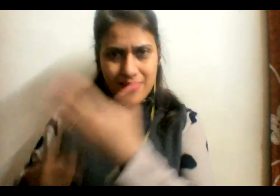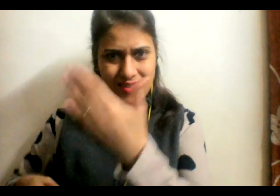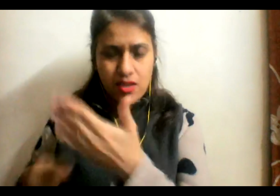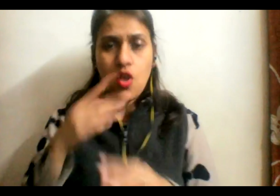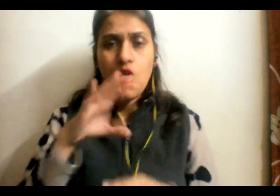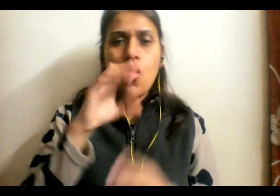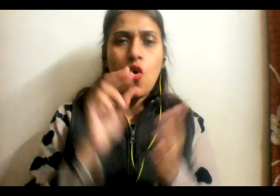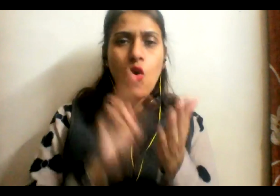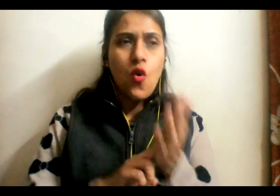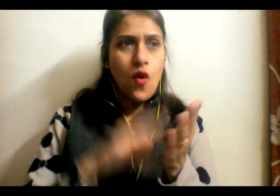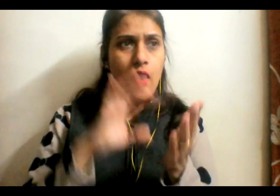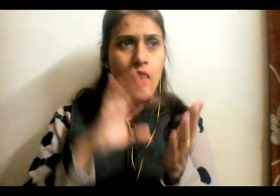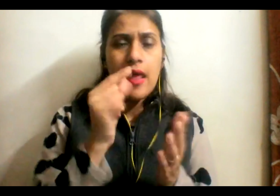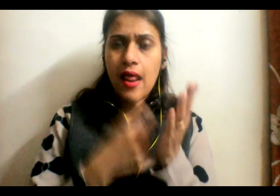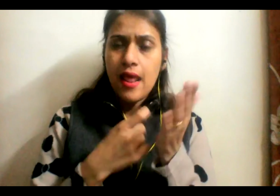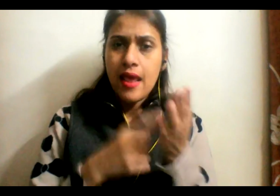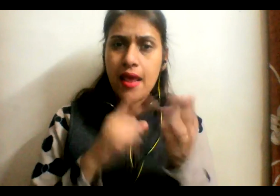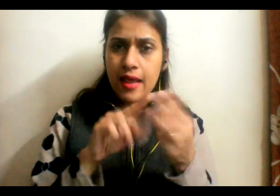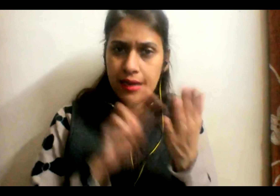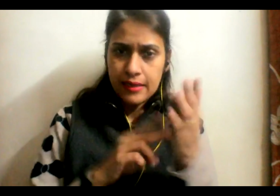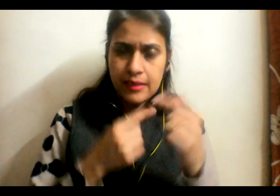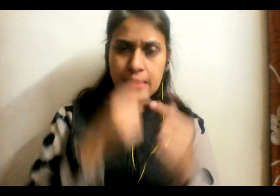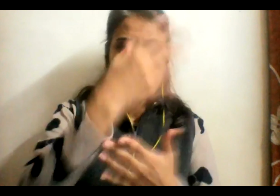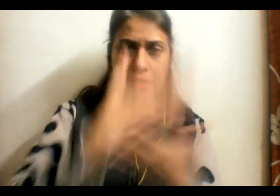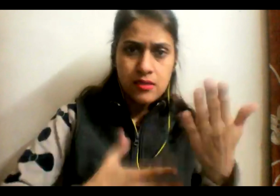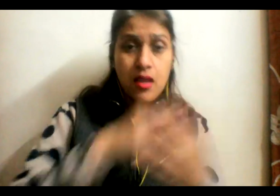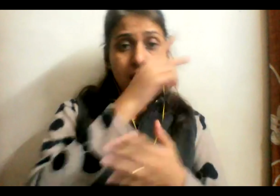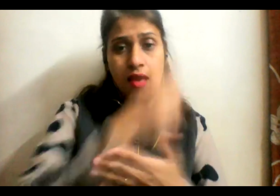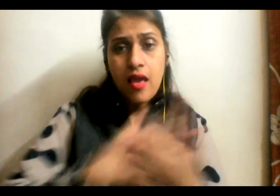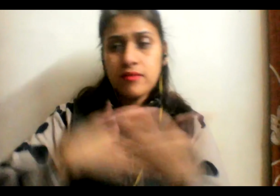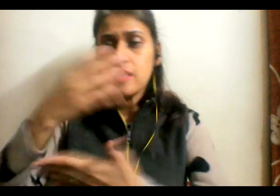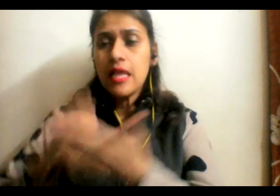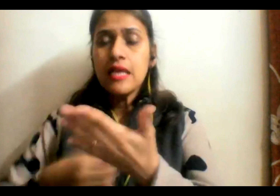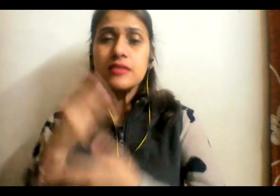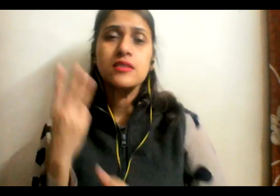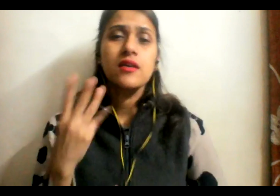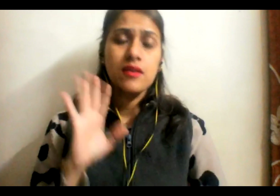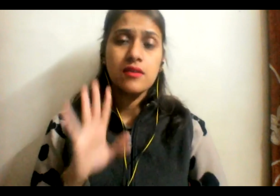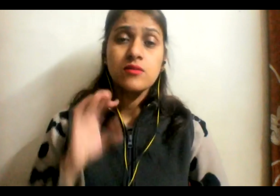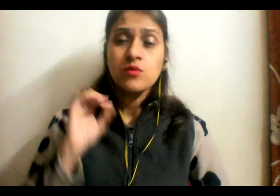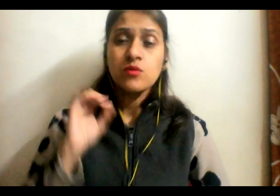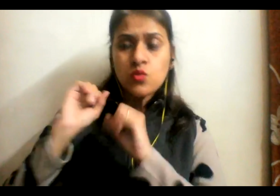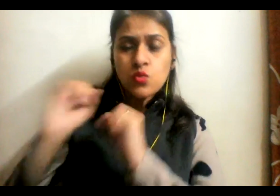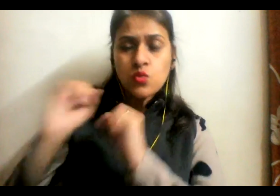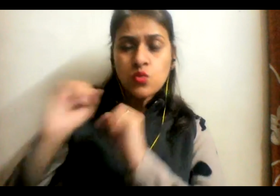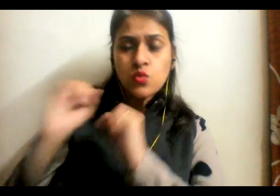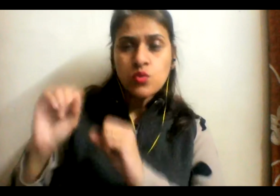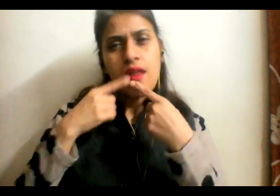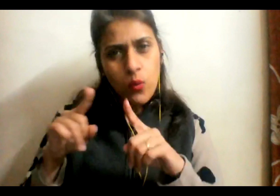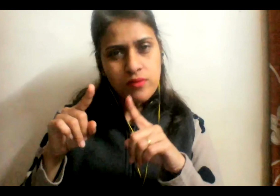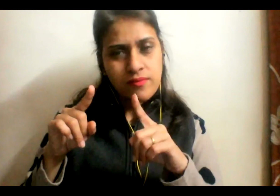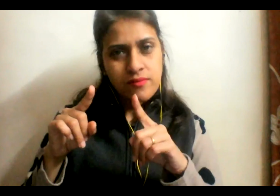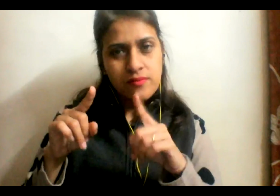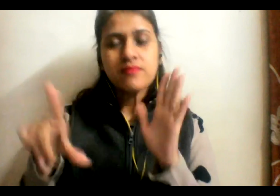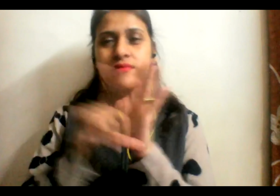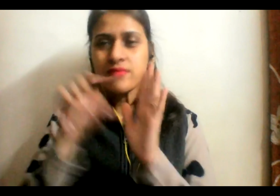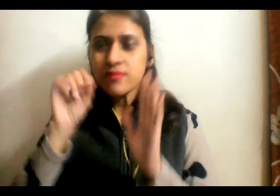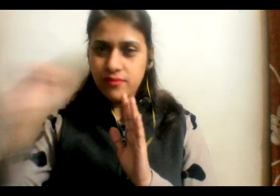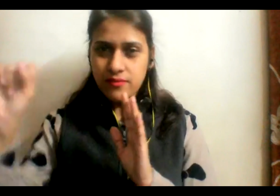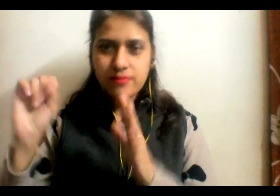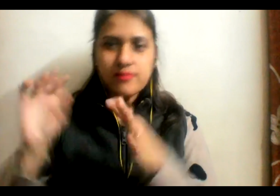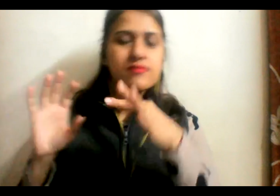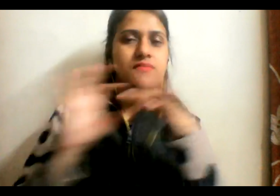list has subjects on which the state has complete authority to legislate and